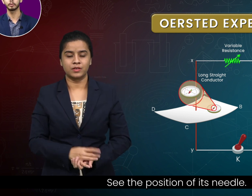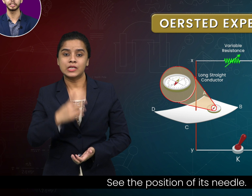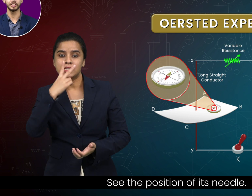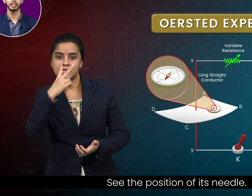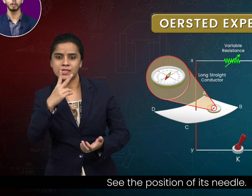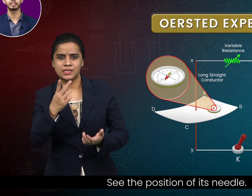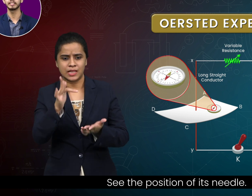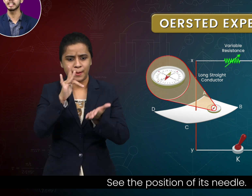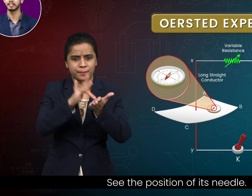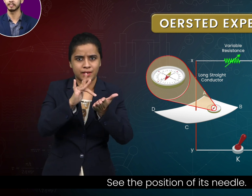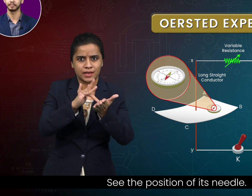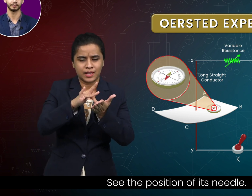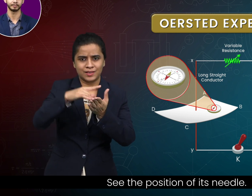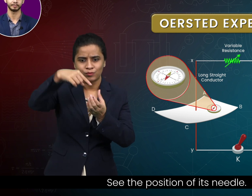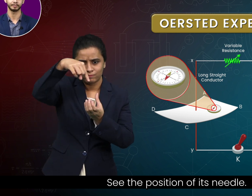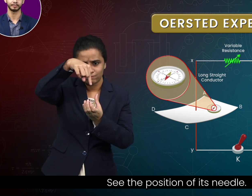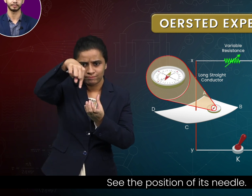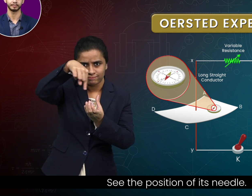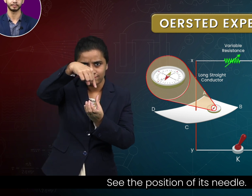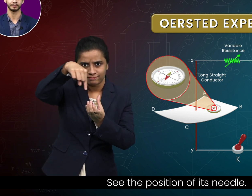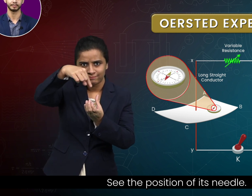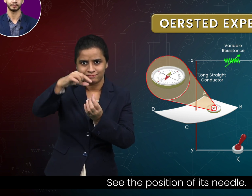See the position of its needle.